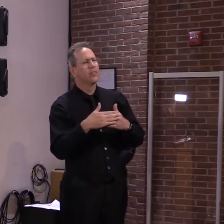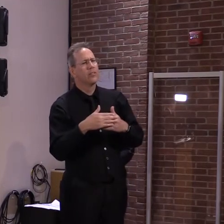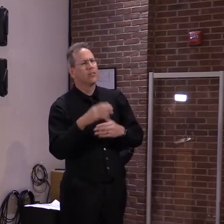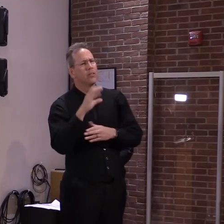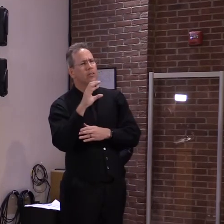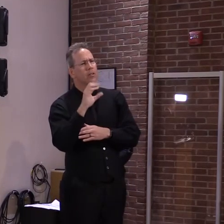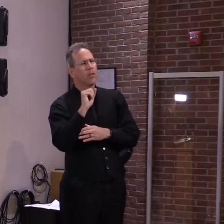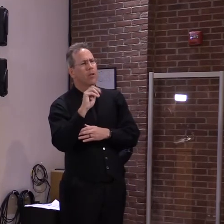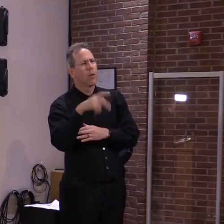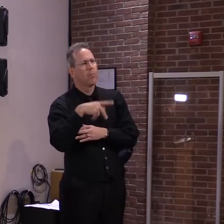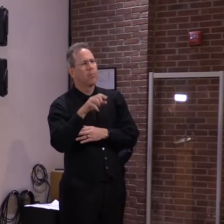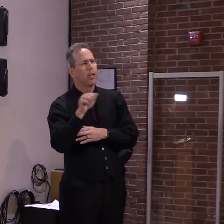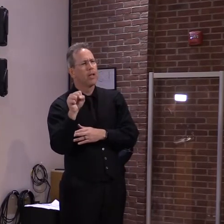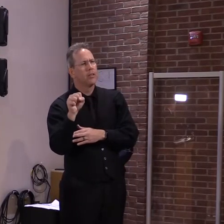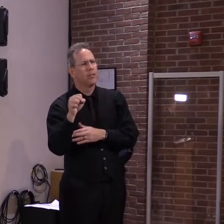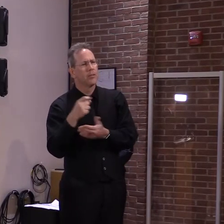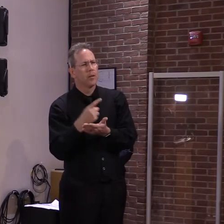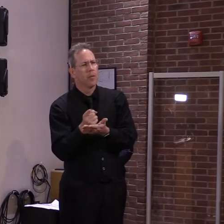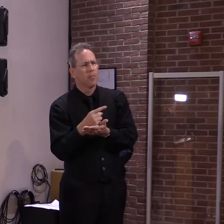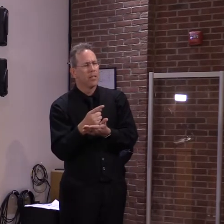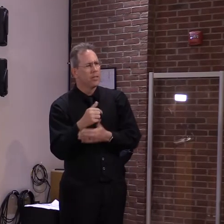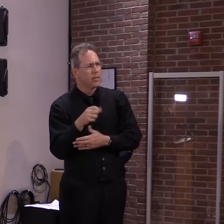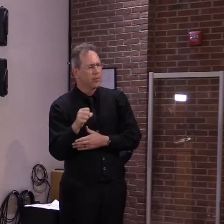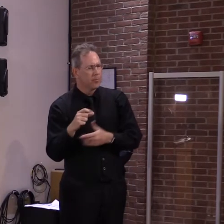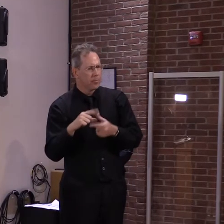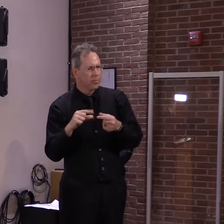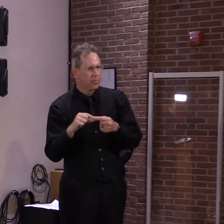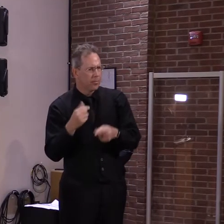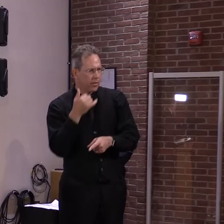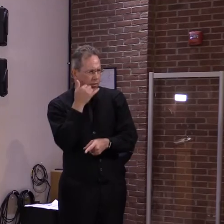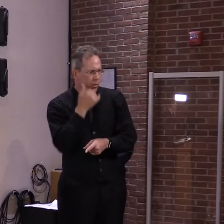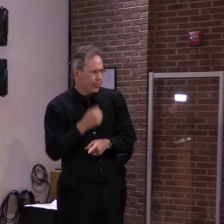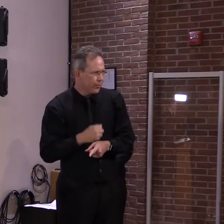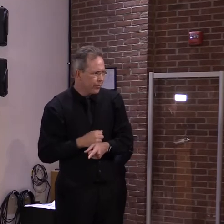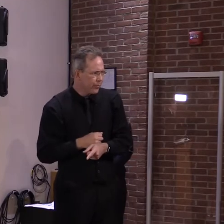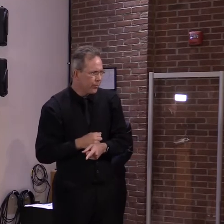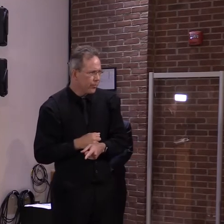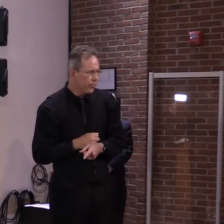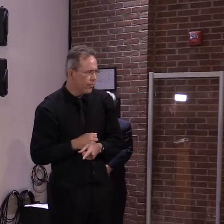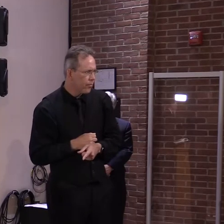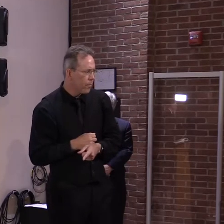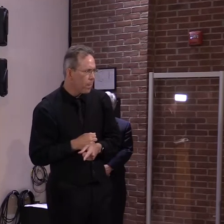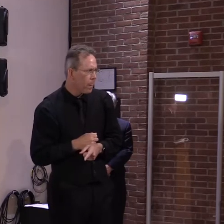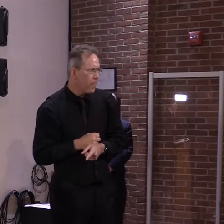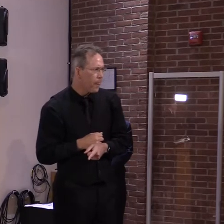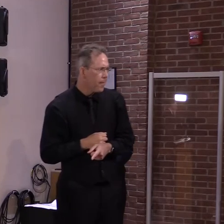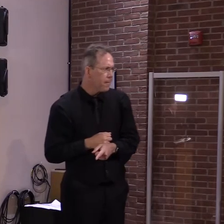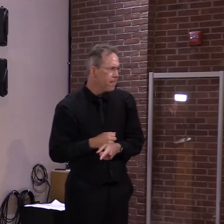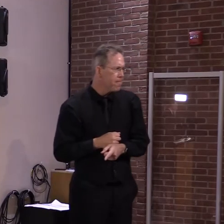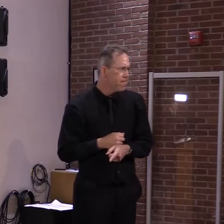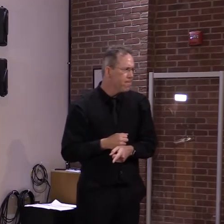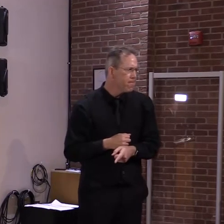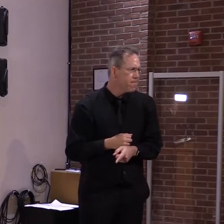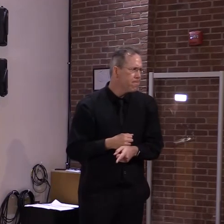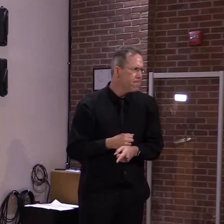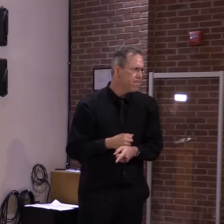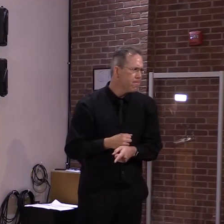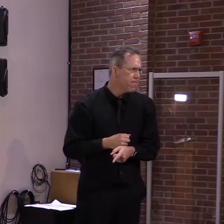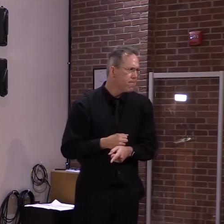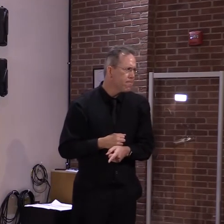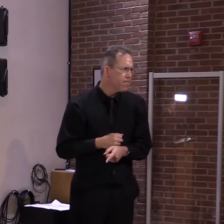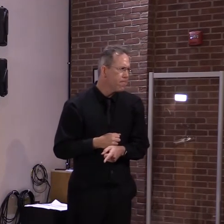Thank you, Jason. Governor, I see that the Senate is proposing right now to allocate $100